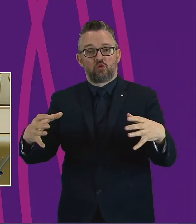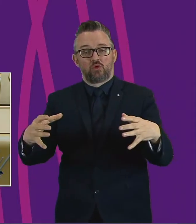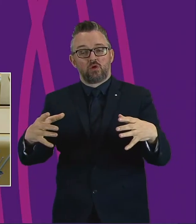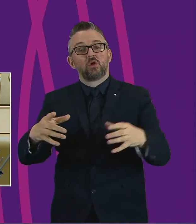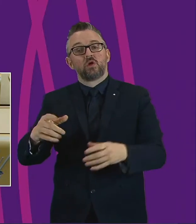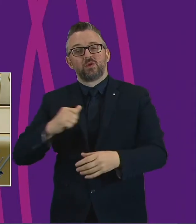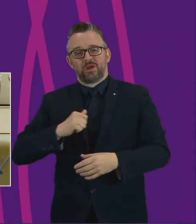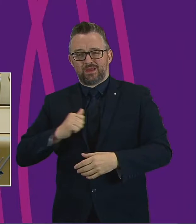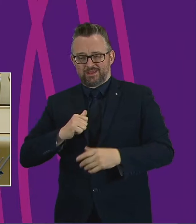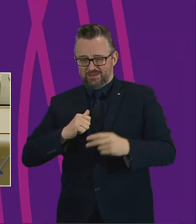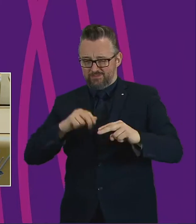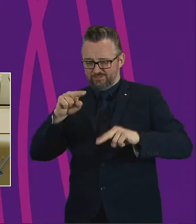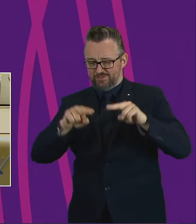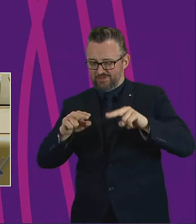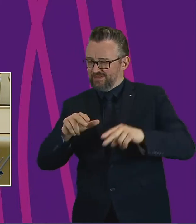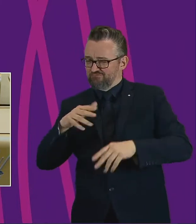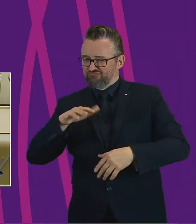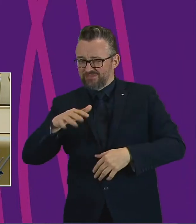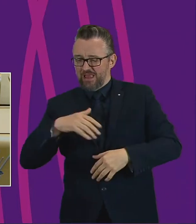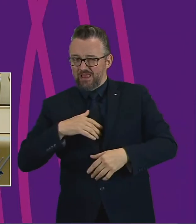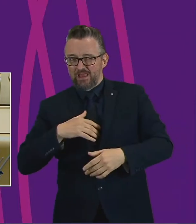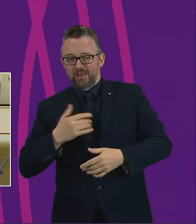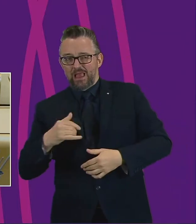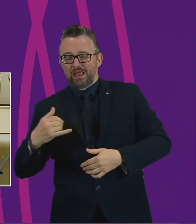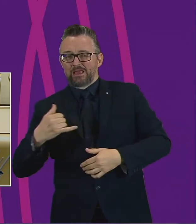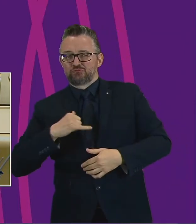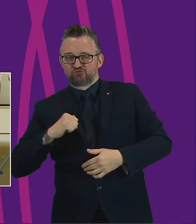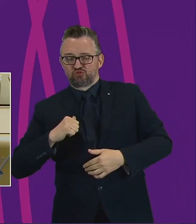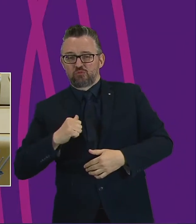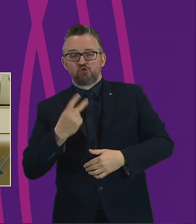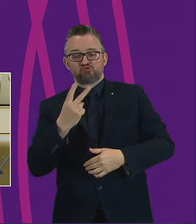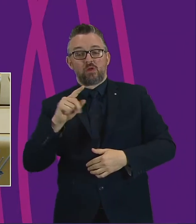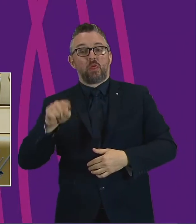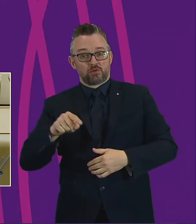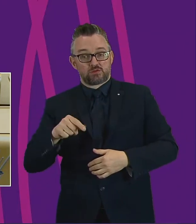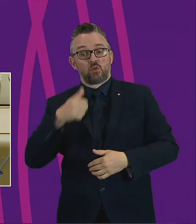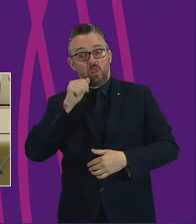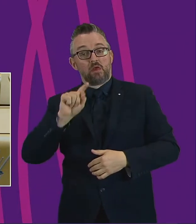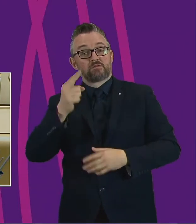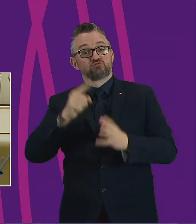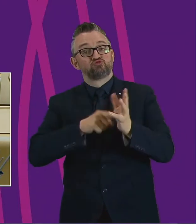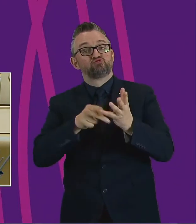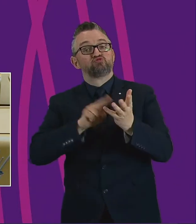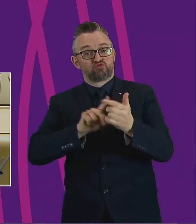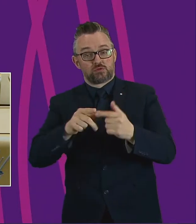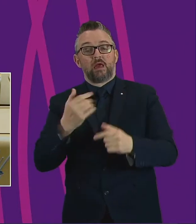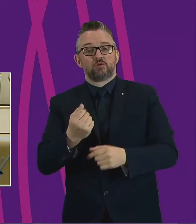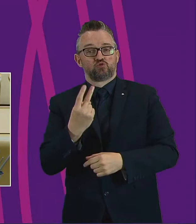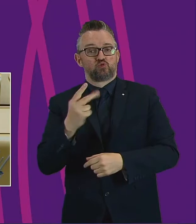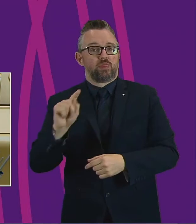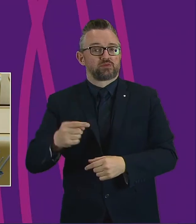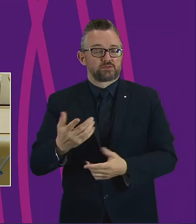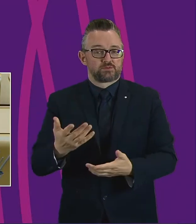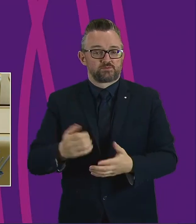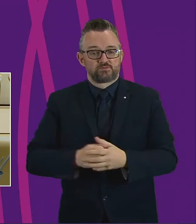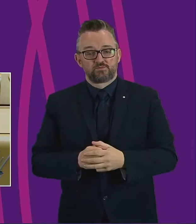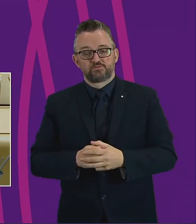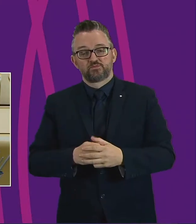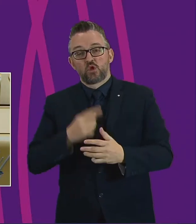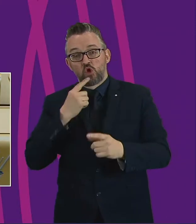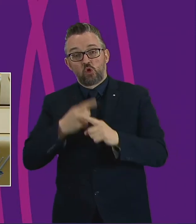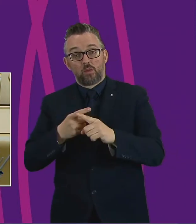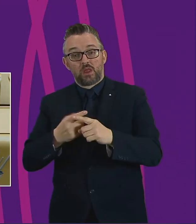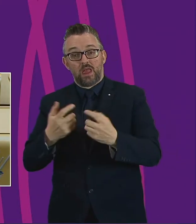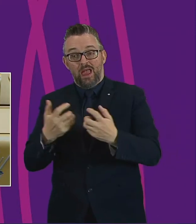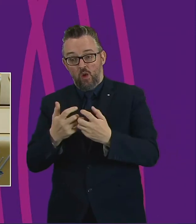estimate that we needed 2,000. We will have those 2,000 by the 1st of June. In terms of contact